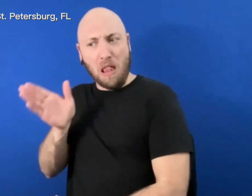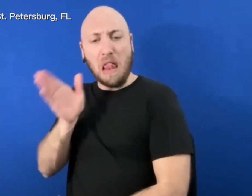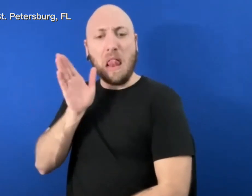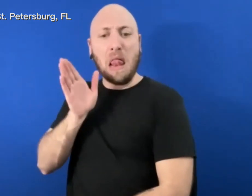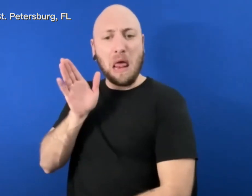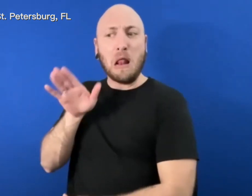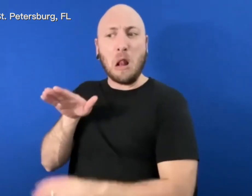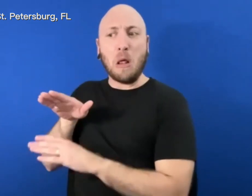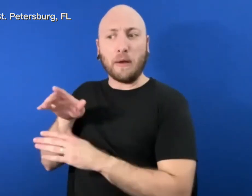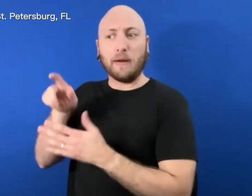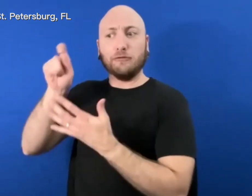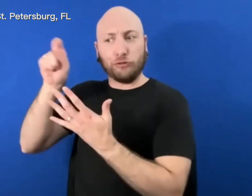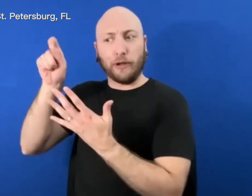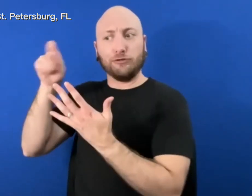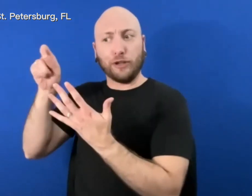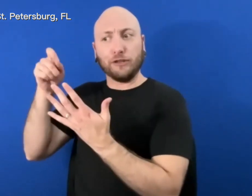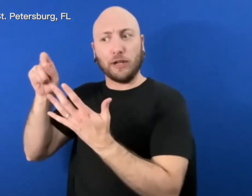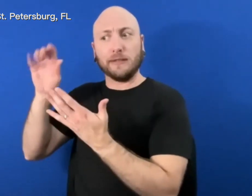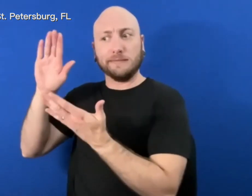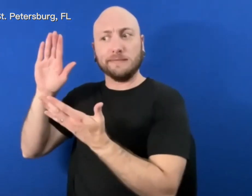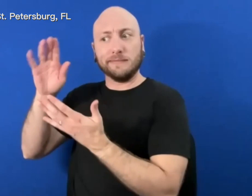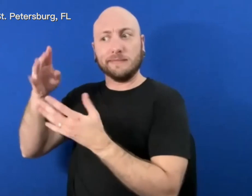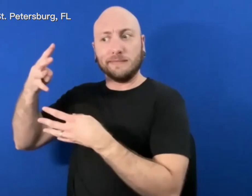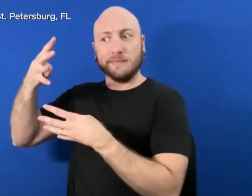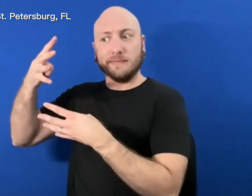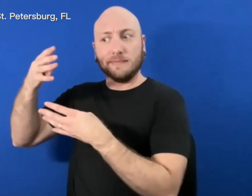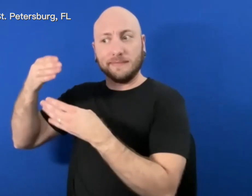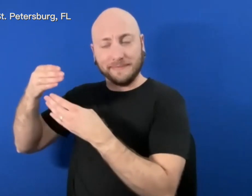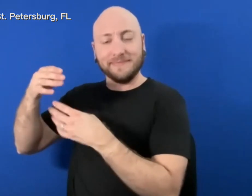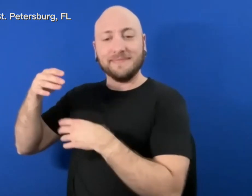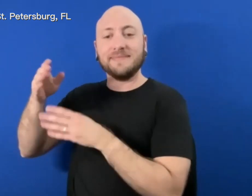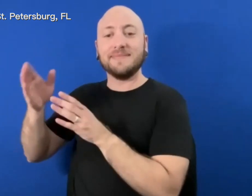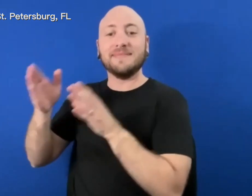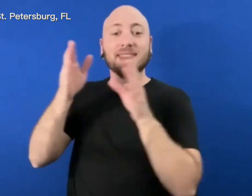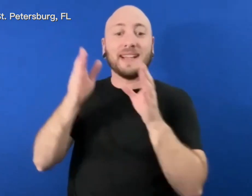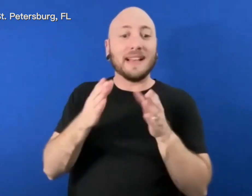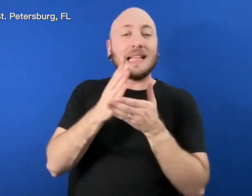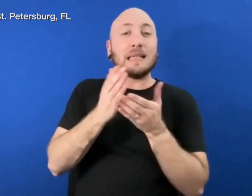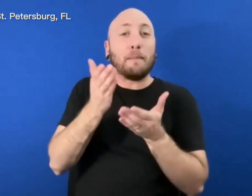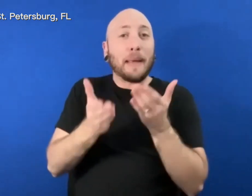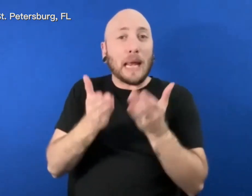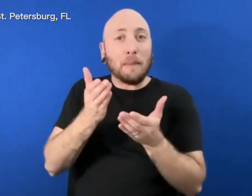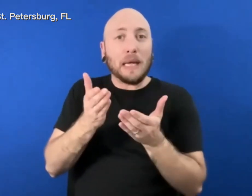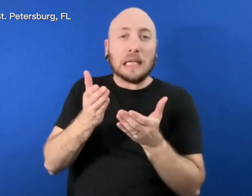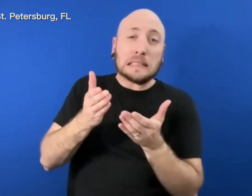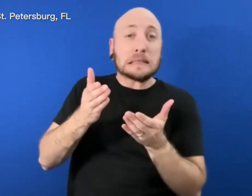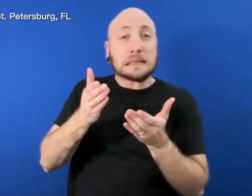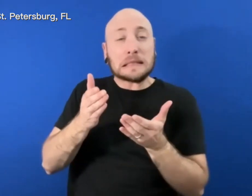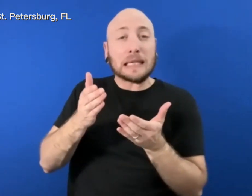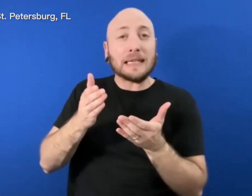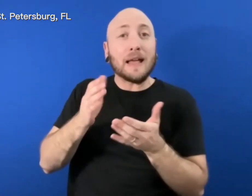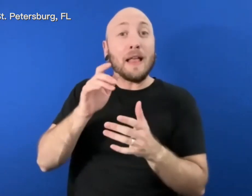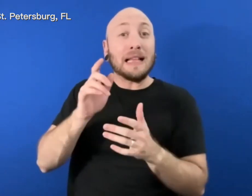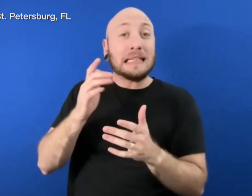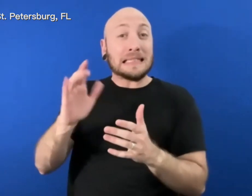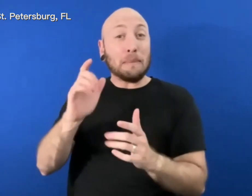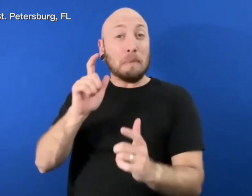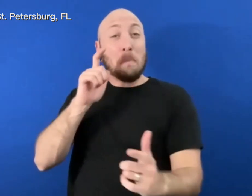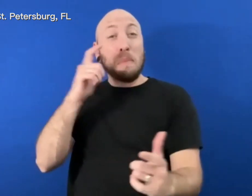slowly as that list got shorter, the bigger amends didn't seem as big anymore, and I felt more confident. But I was so scared to do